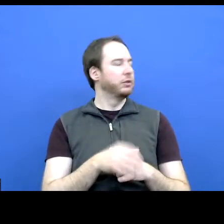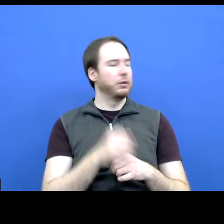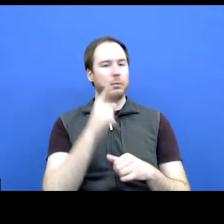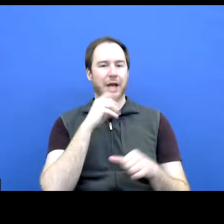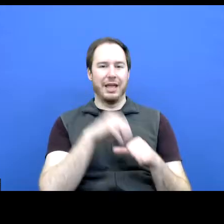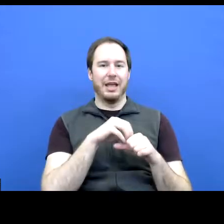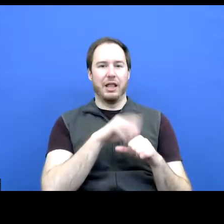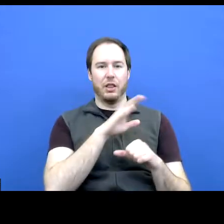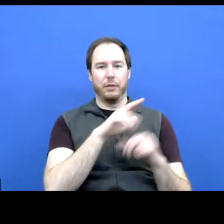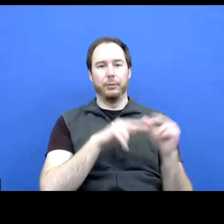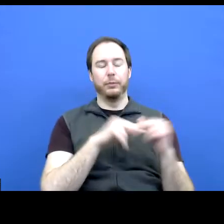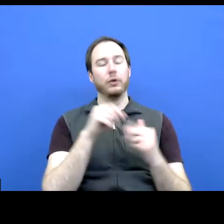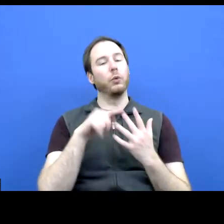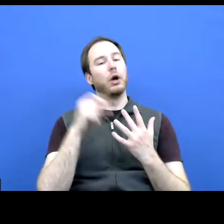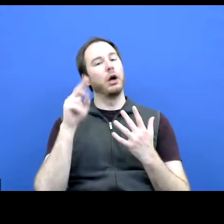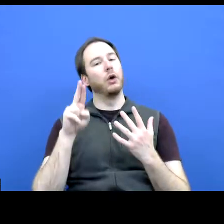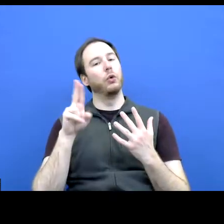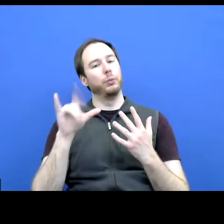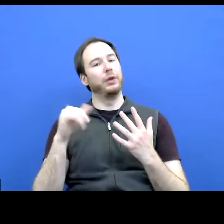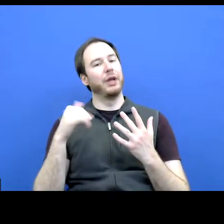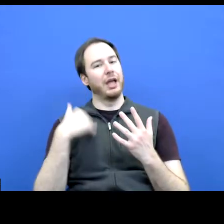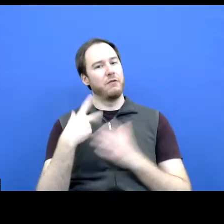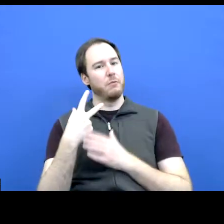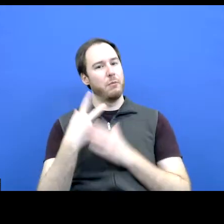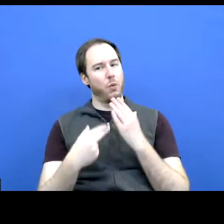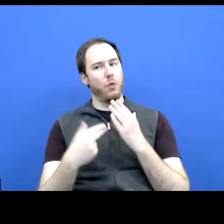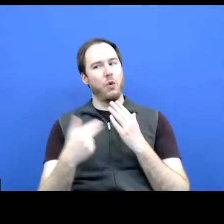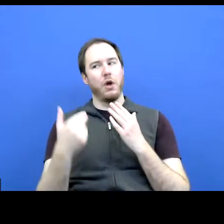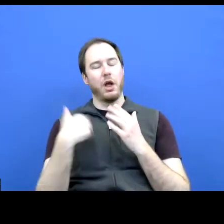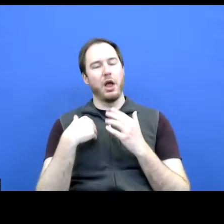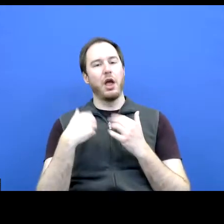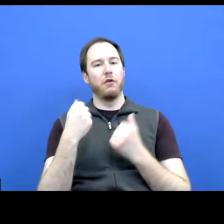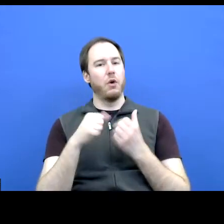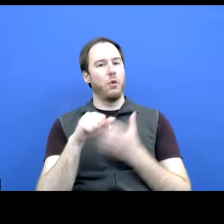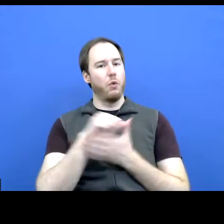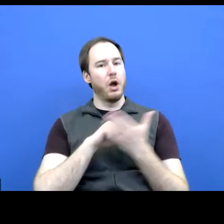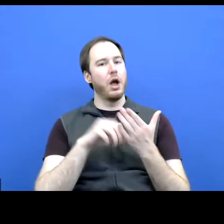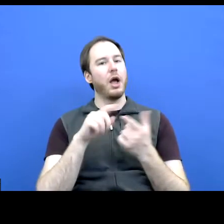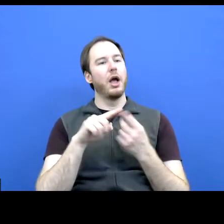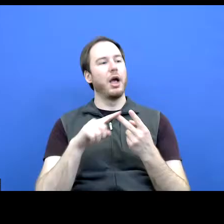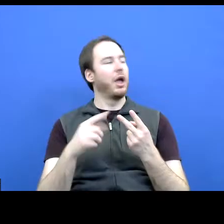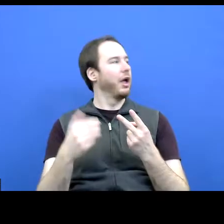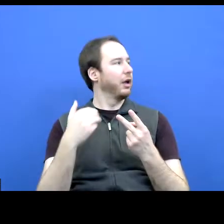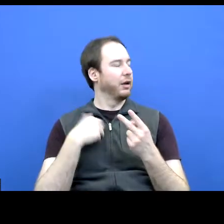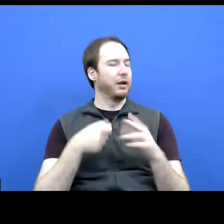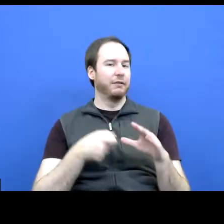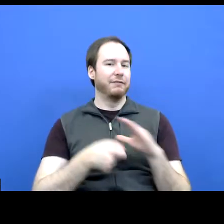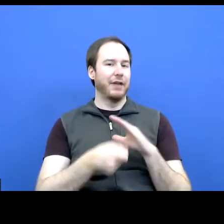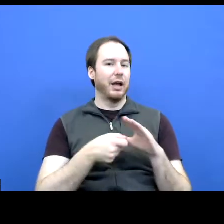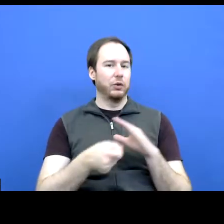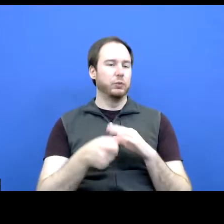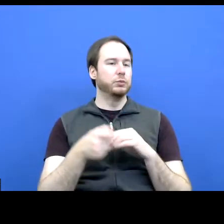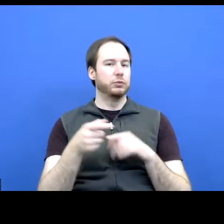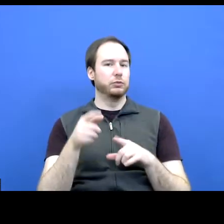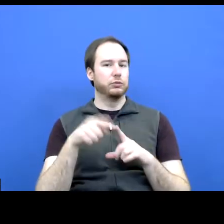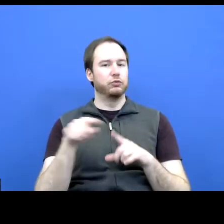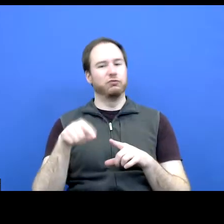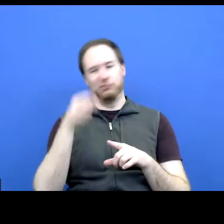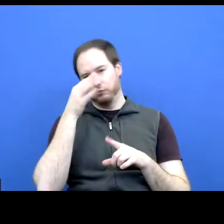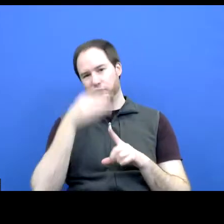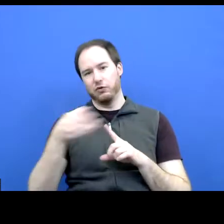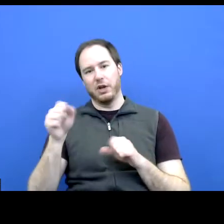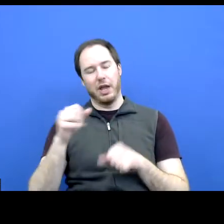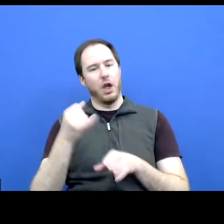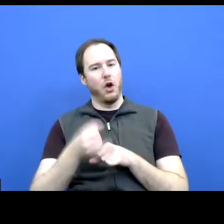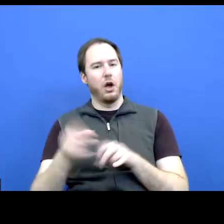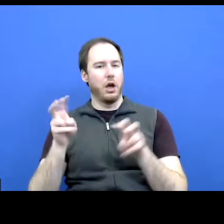indoor. Well, Ruby does have both. They have the car wash and they do have the vacuum. So they would be able to do that on site